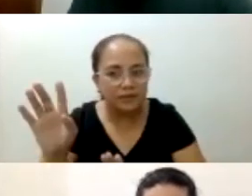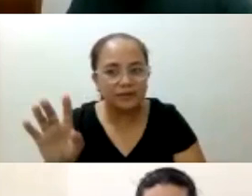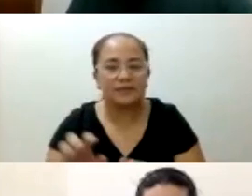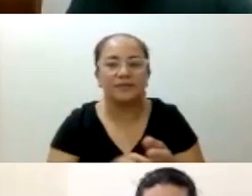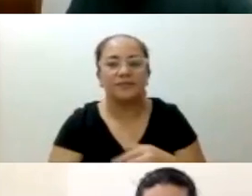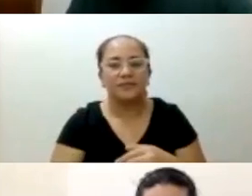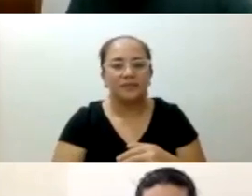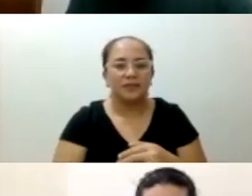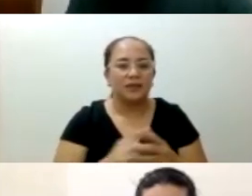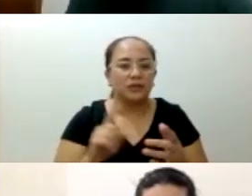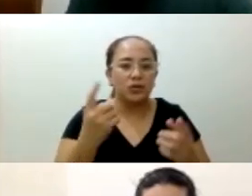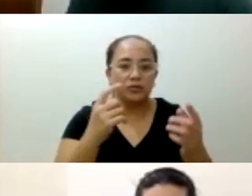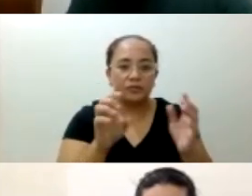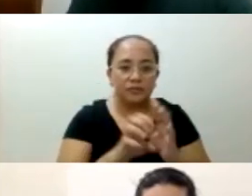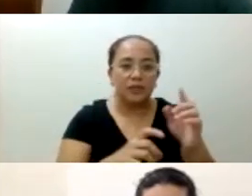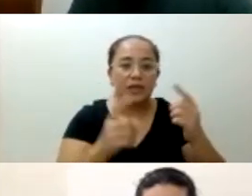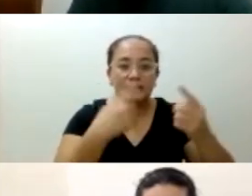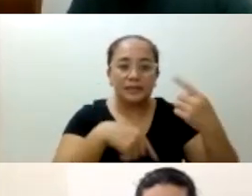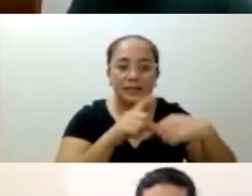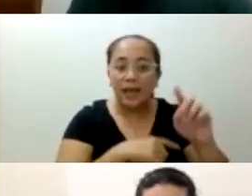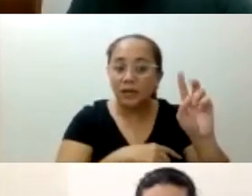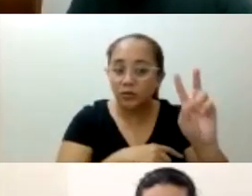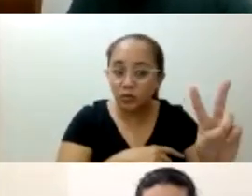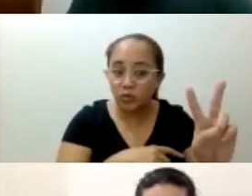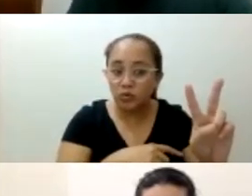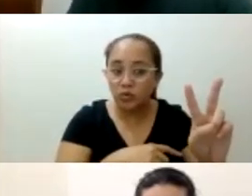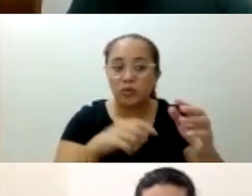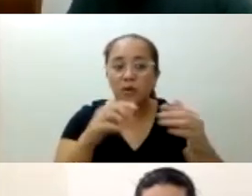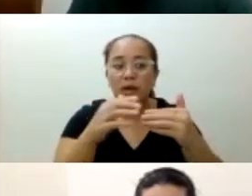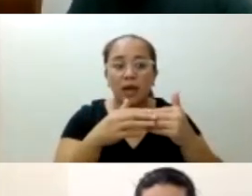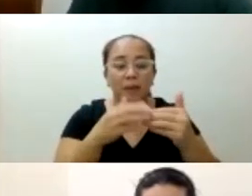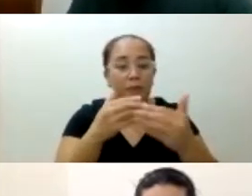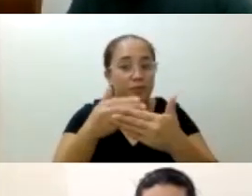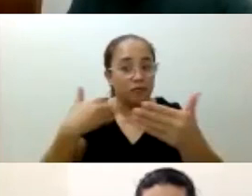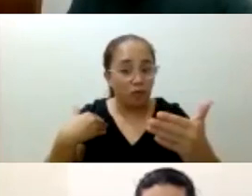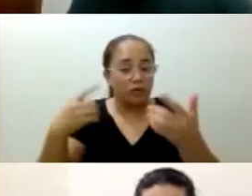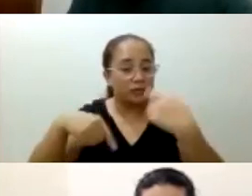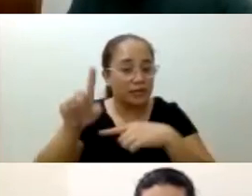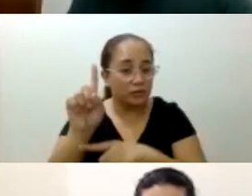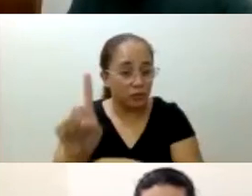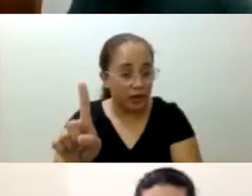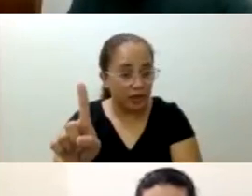be sign 2 should occur before